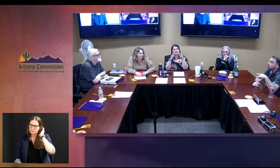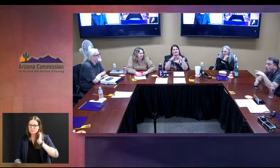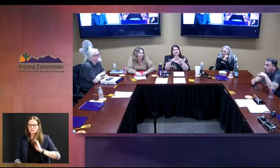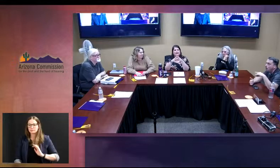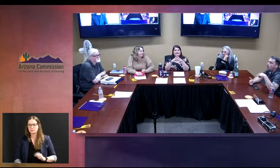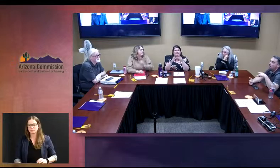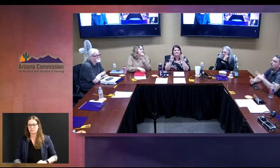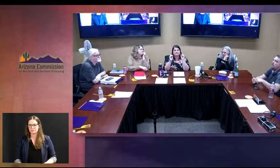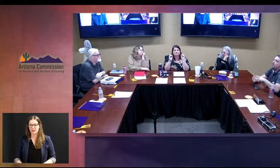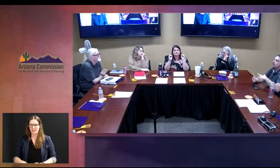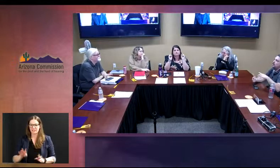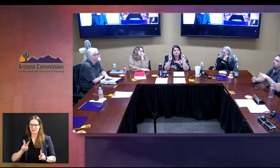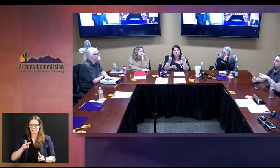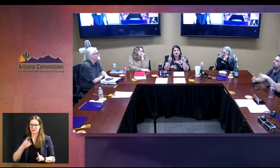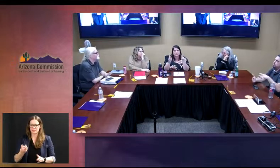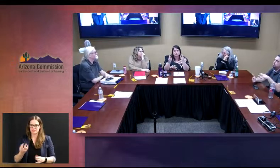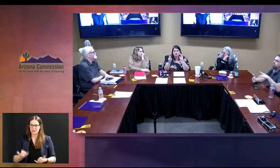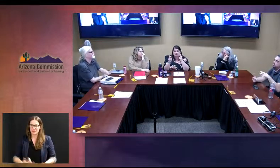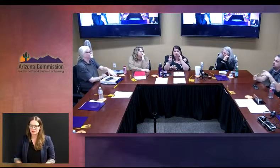We good to go?